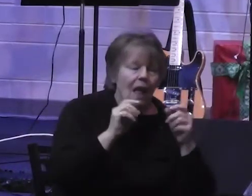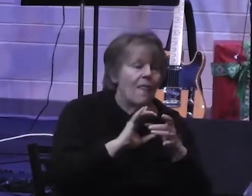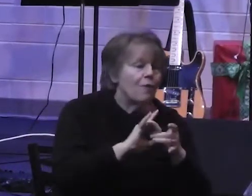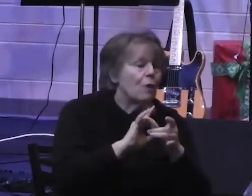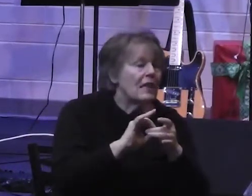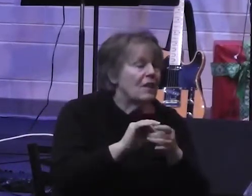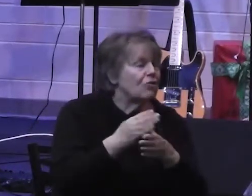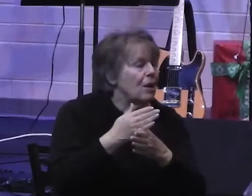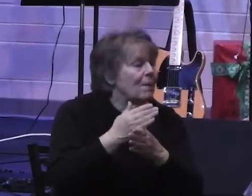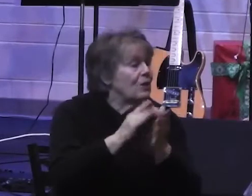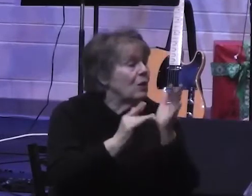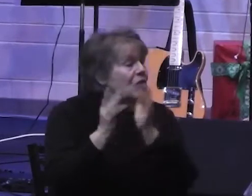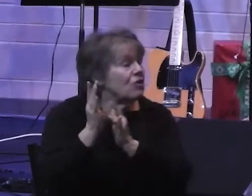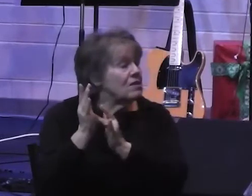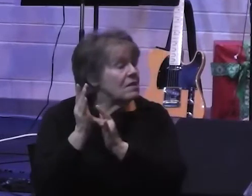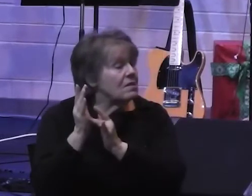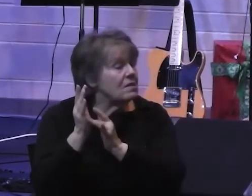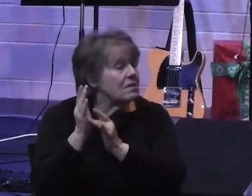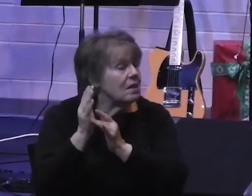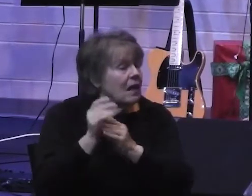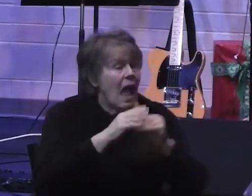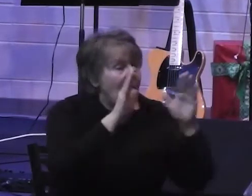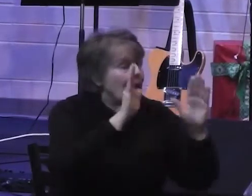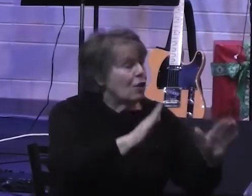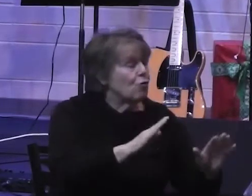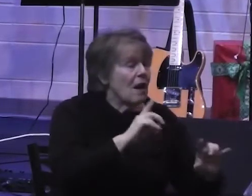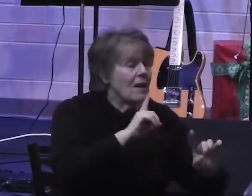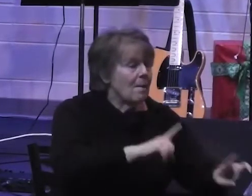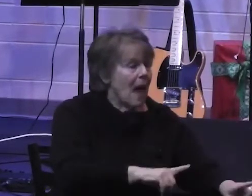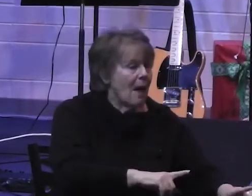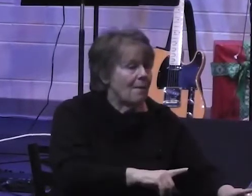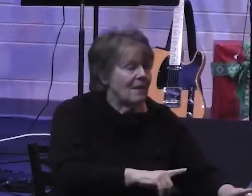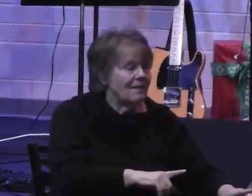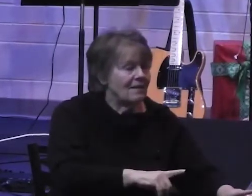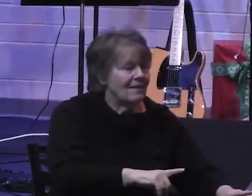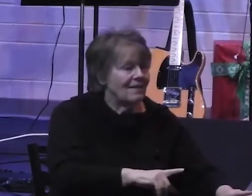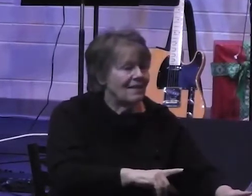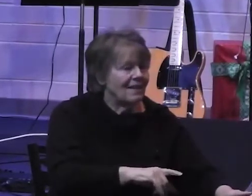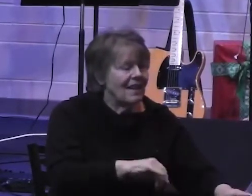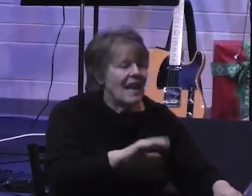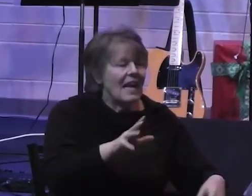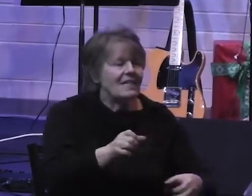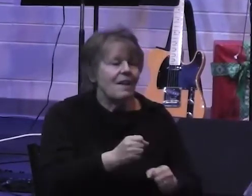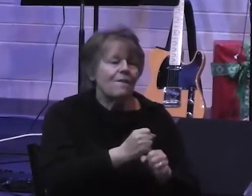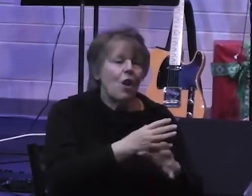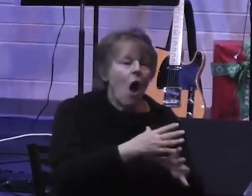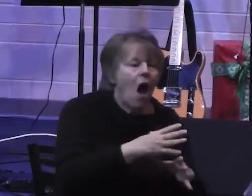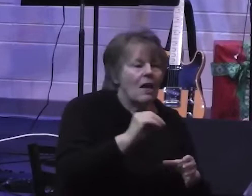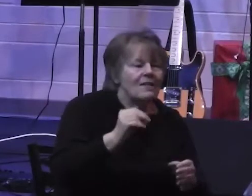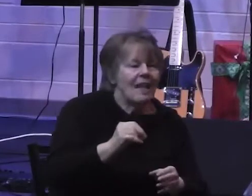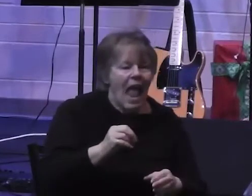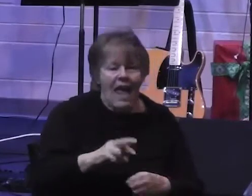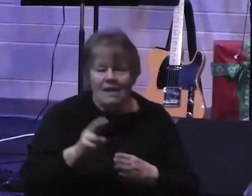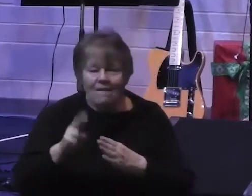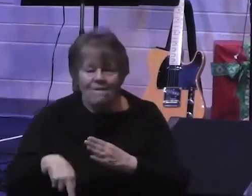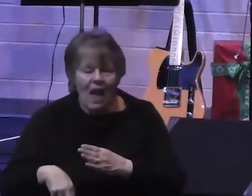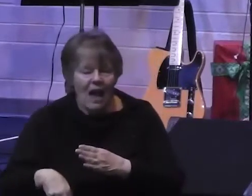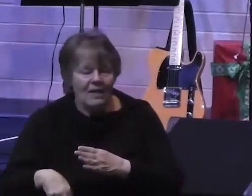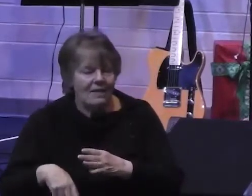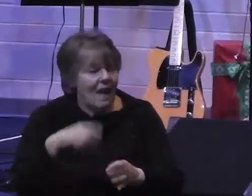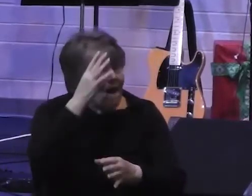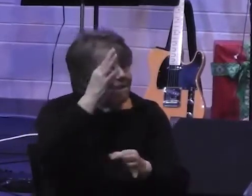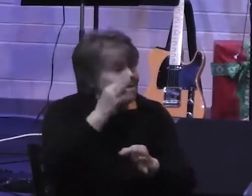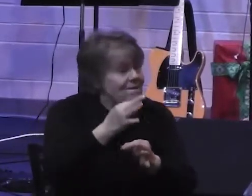the relationship between Jesus and the Great Commandments is of cause and effect.